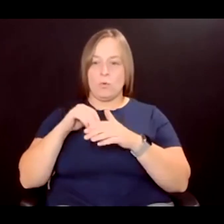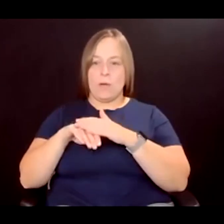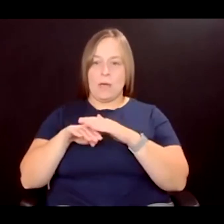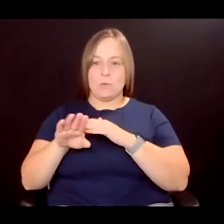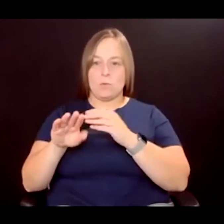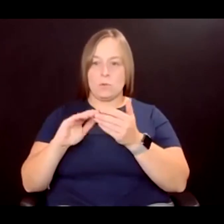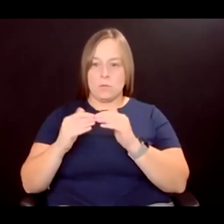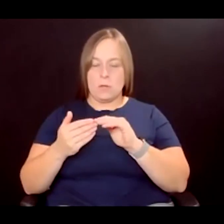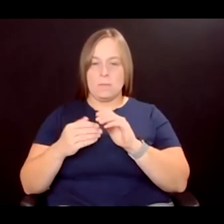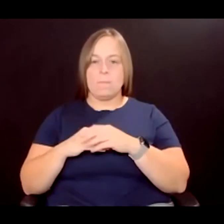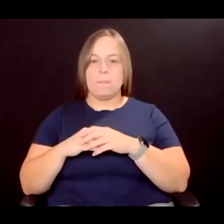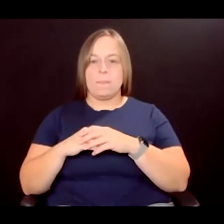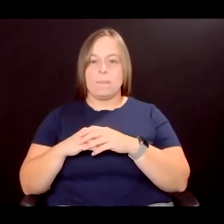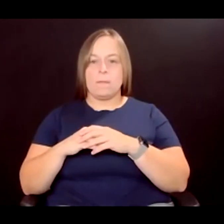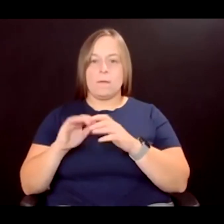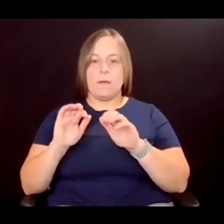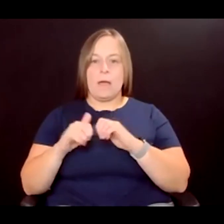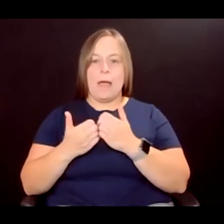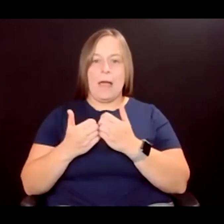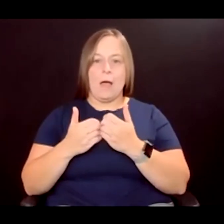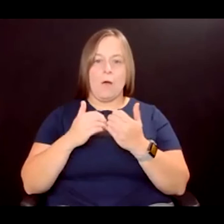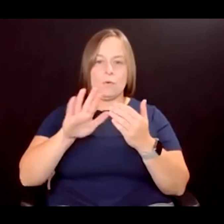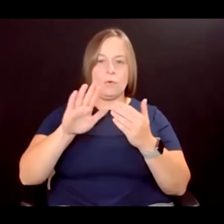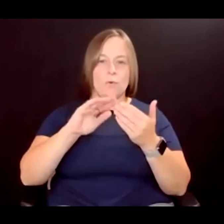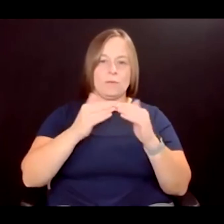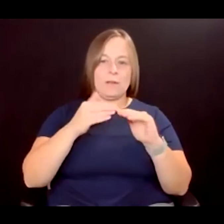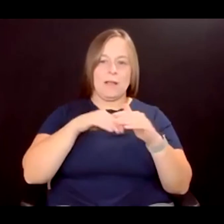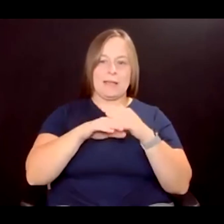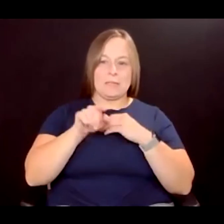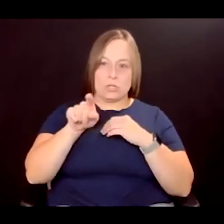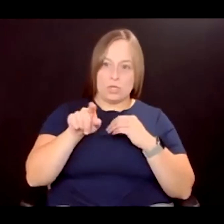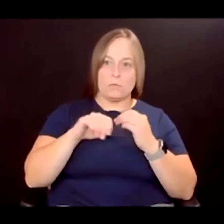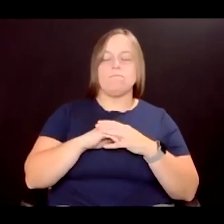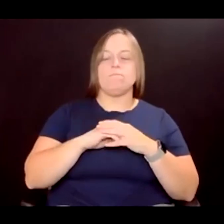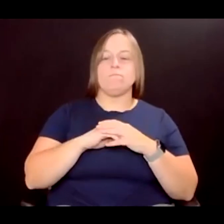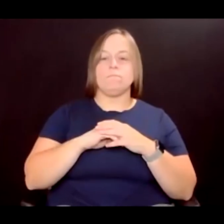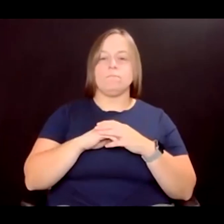please unmute and you can elaborate if you wish. please.